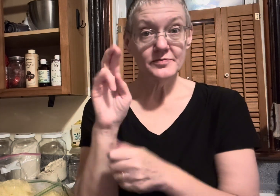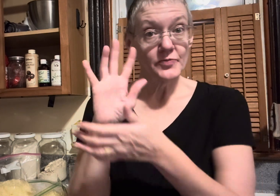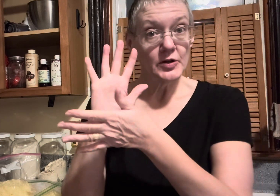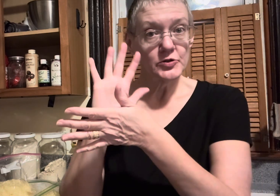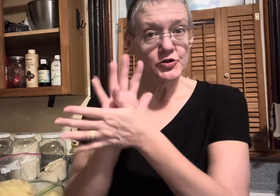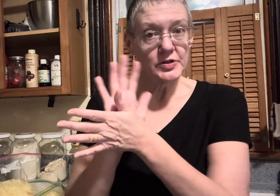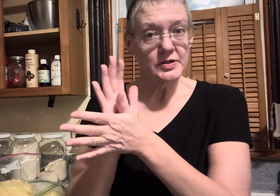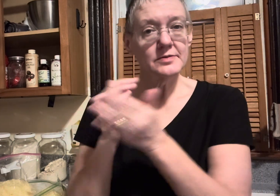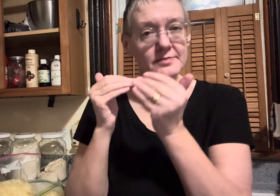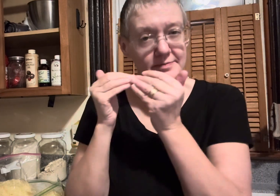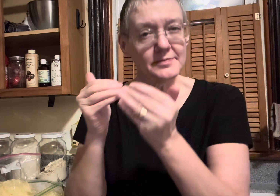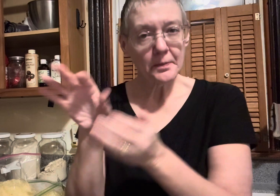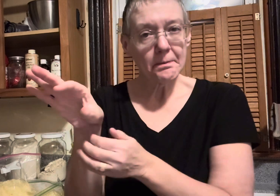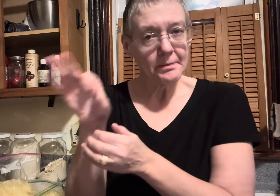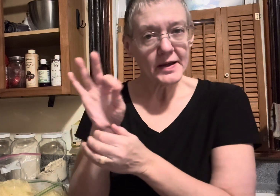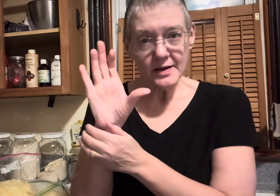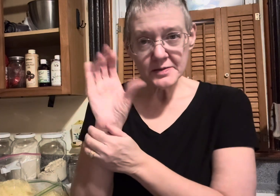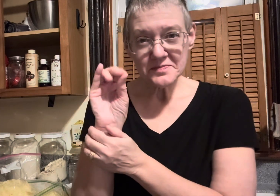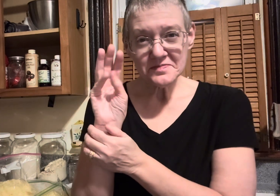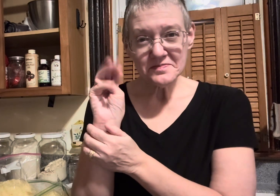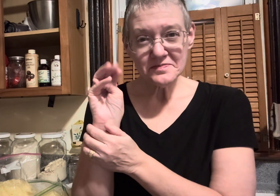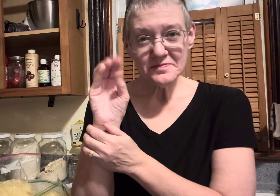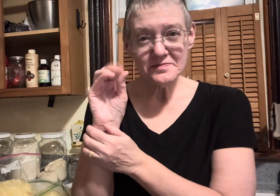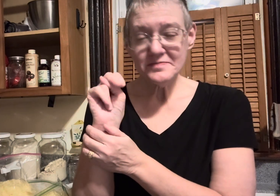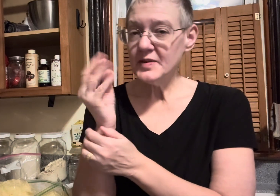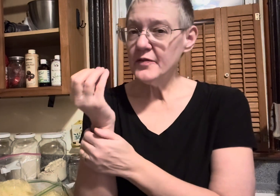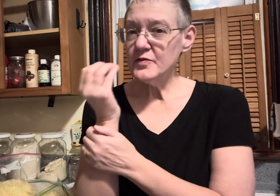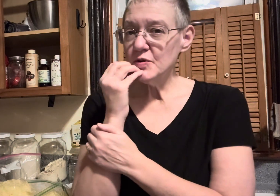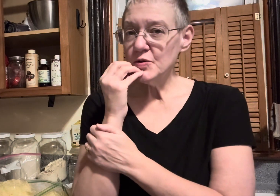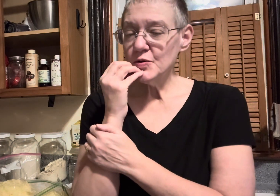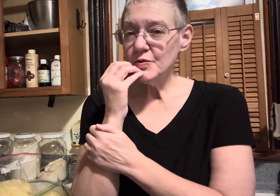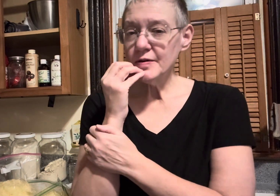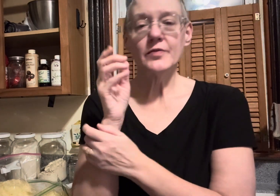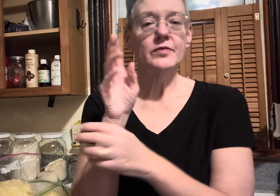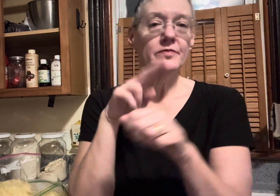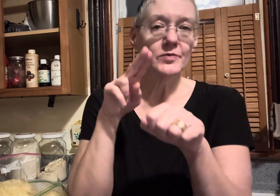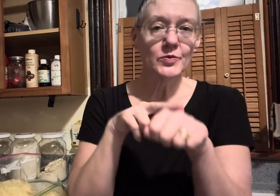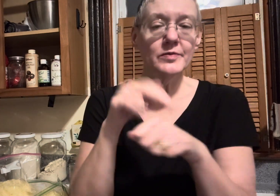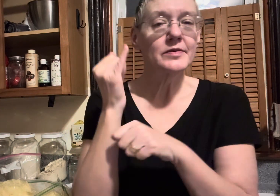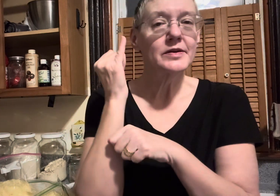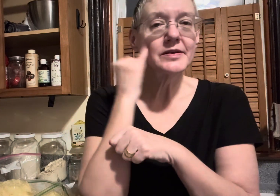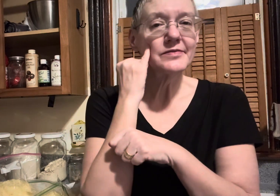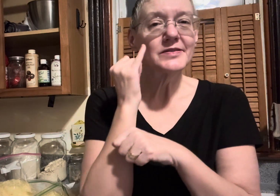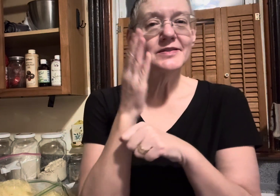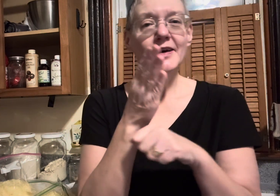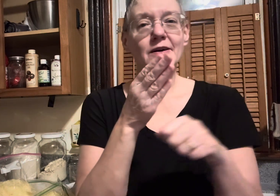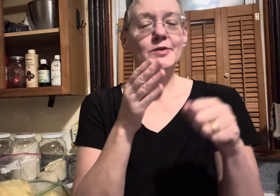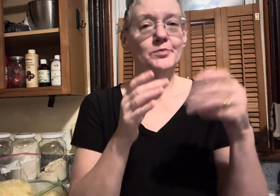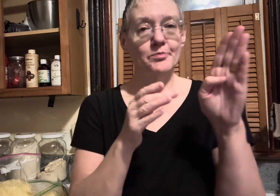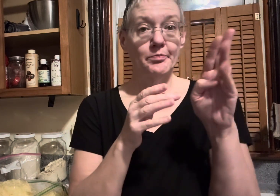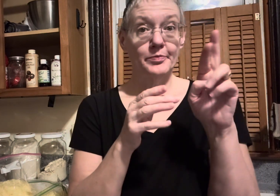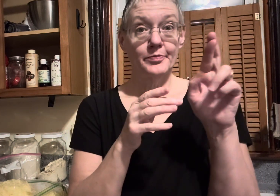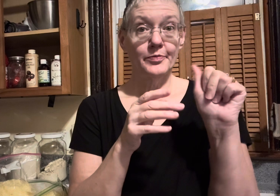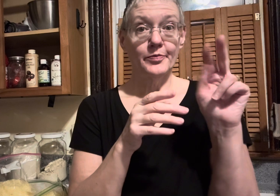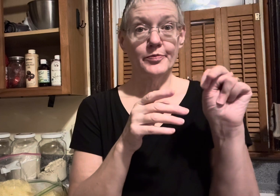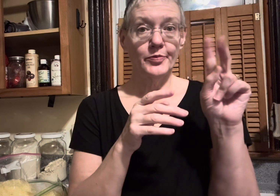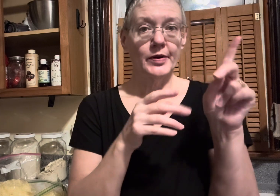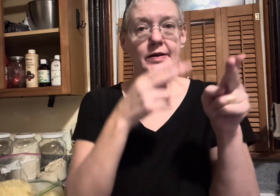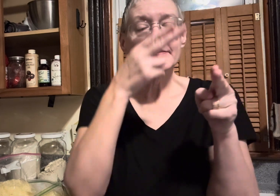common food like cheese. Go ahead and pick the common food entry. Of course, if it's something like